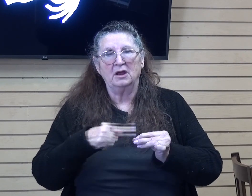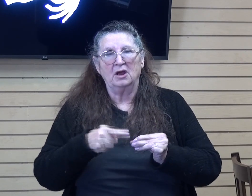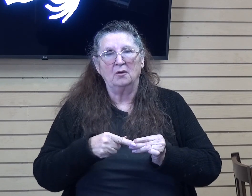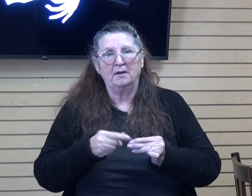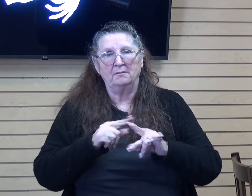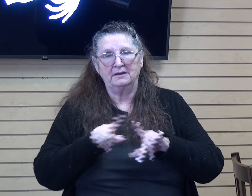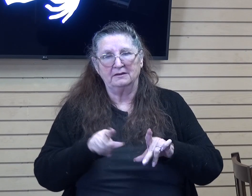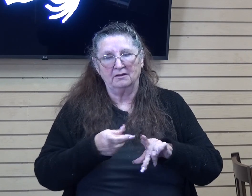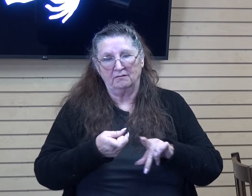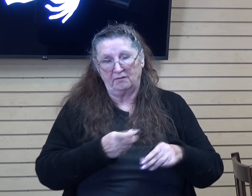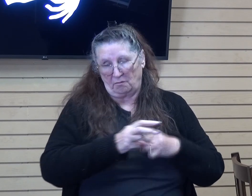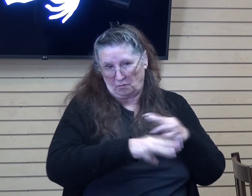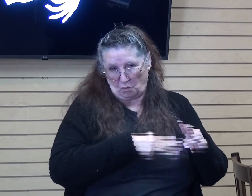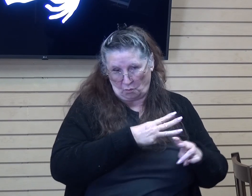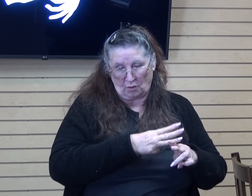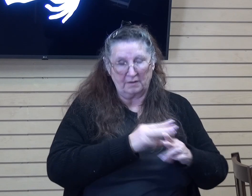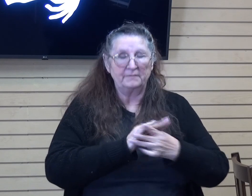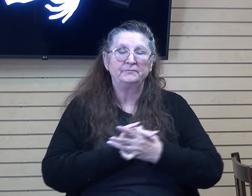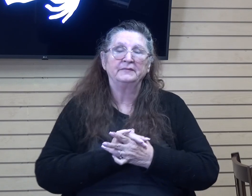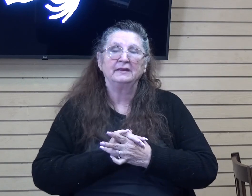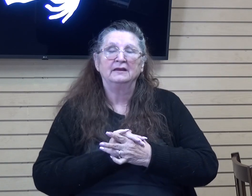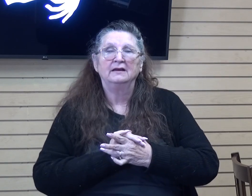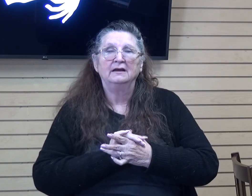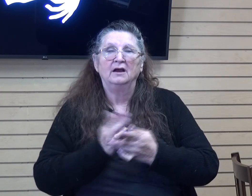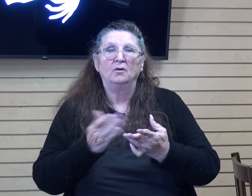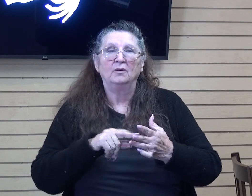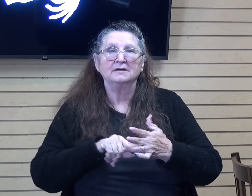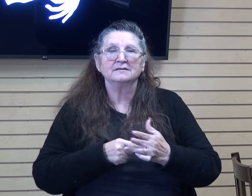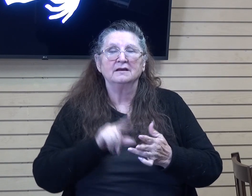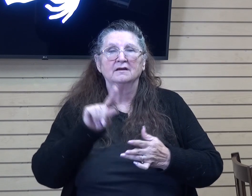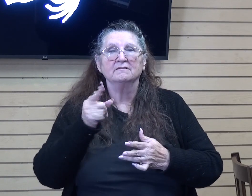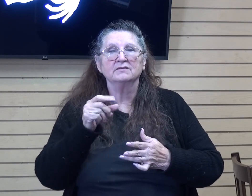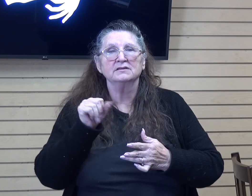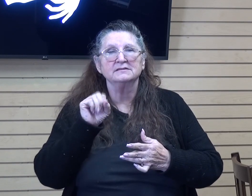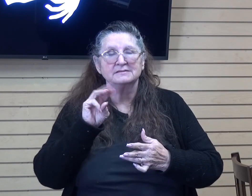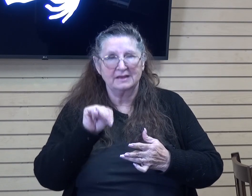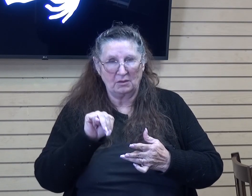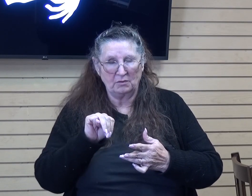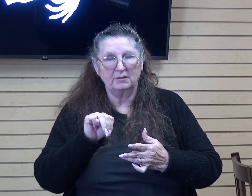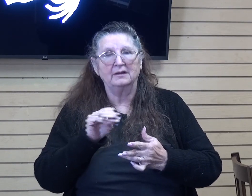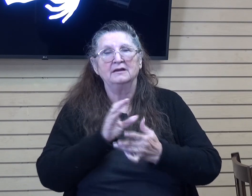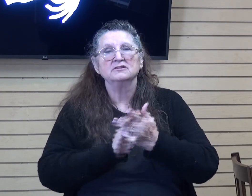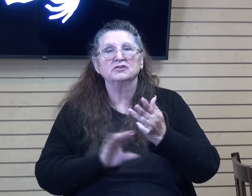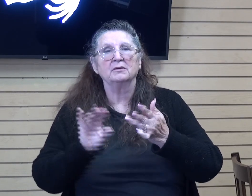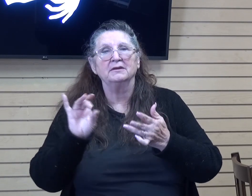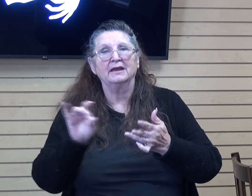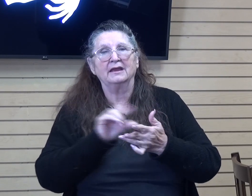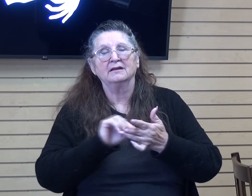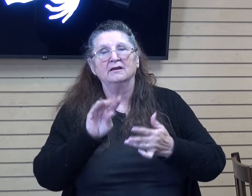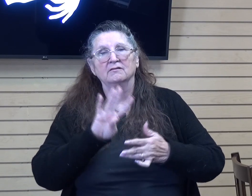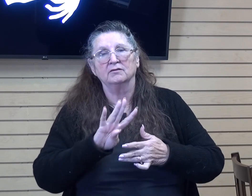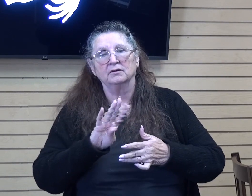from the world. And so I wanted to start in 1 Samuel chapter 8 verses 4 and 5. So I'm going to go ahead and read